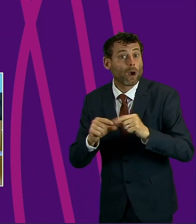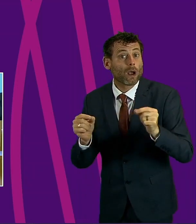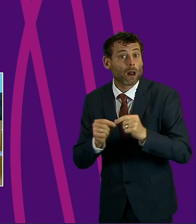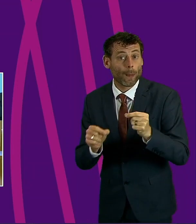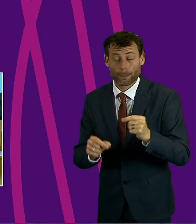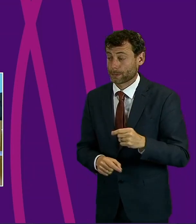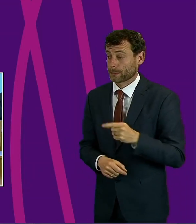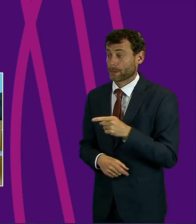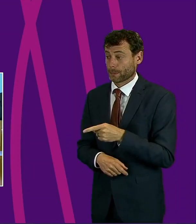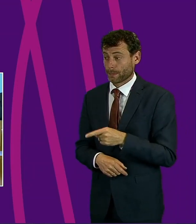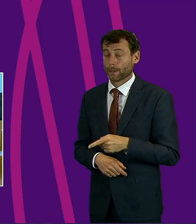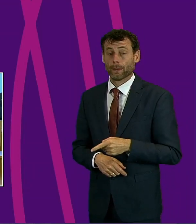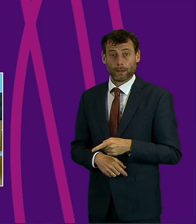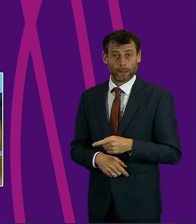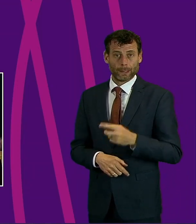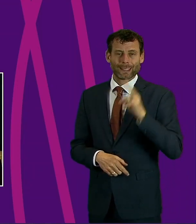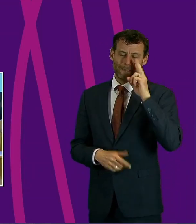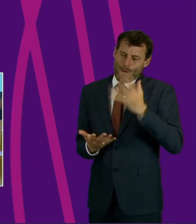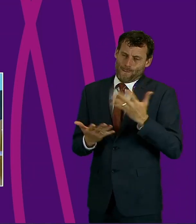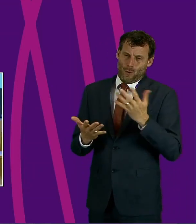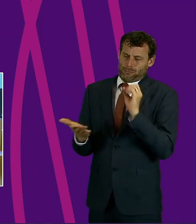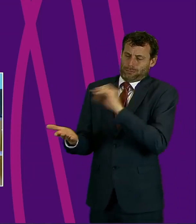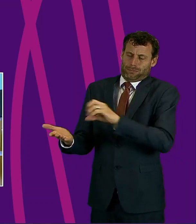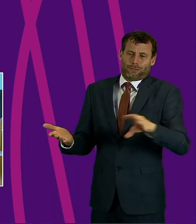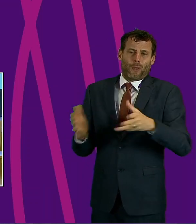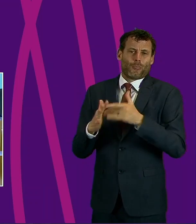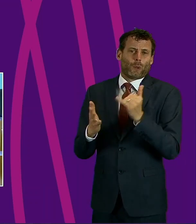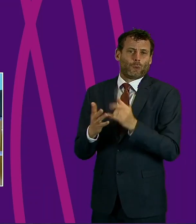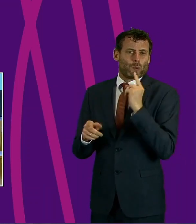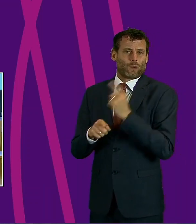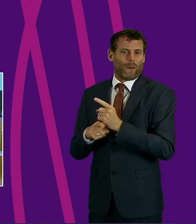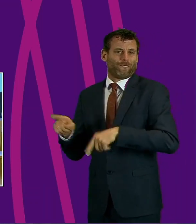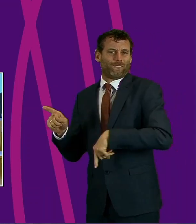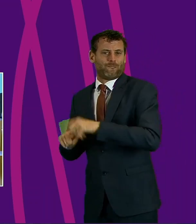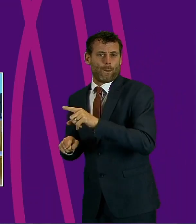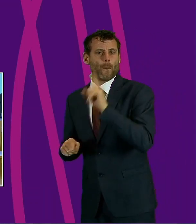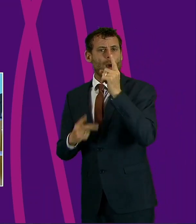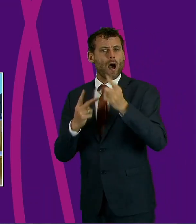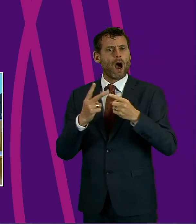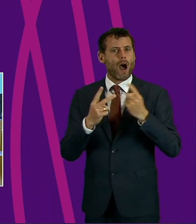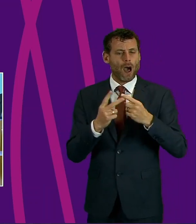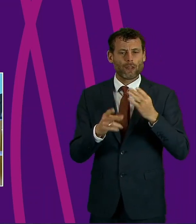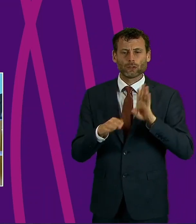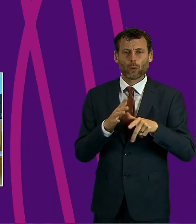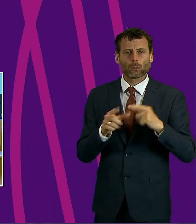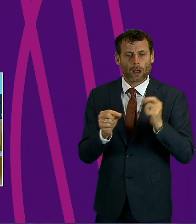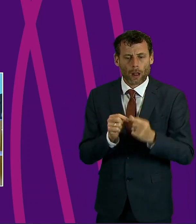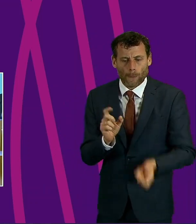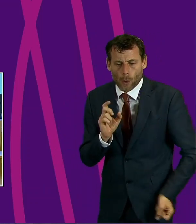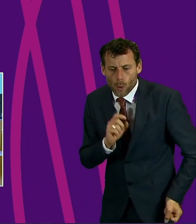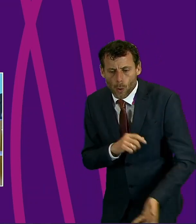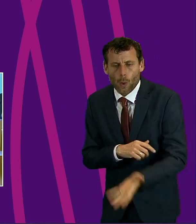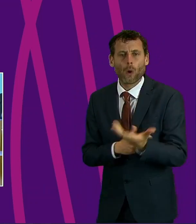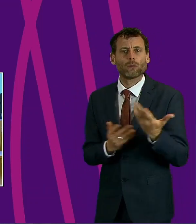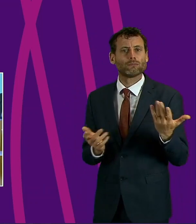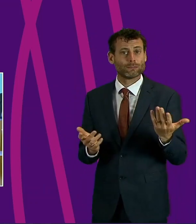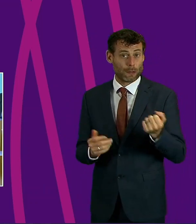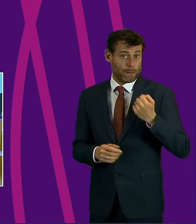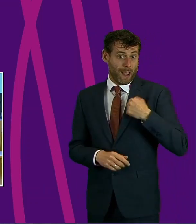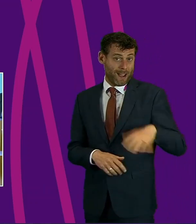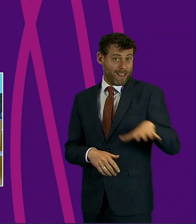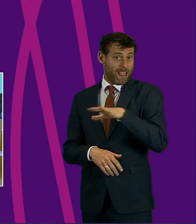understandably caught the headlines. However, local sports clubs right across Scotland, such as lawn bowling clubs in my constituency, and I should